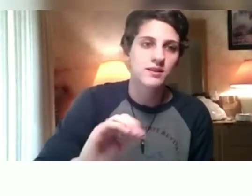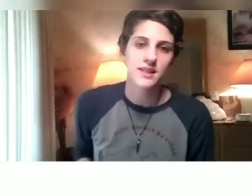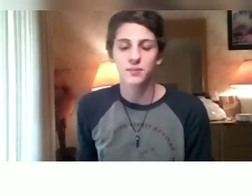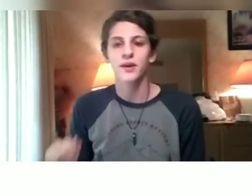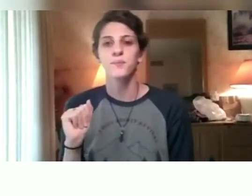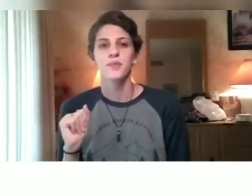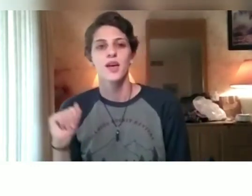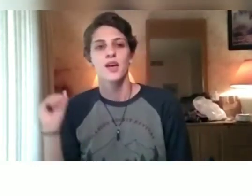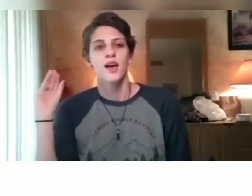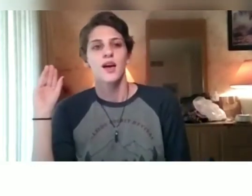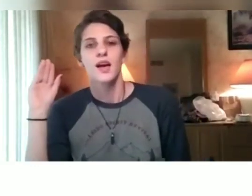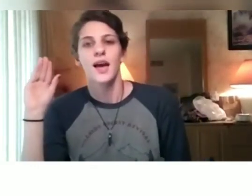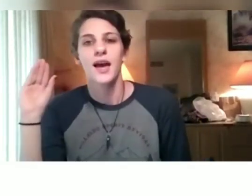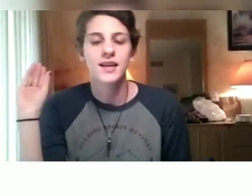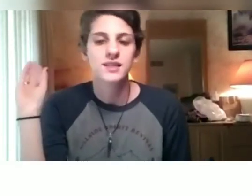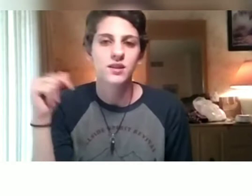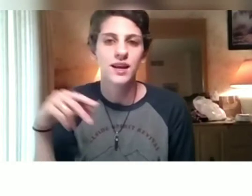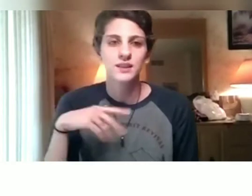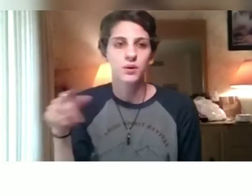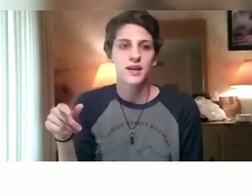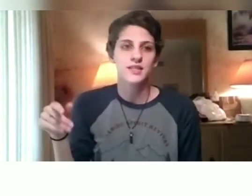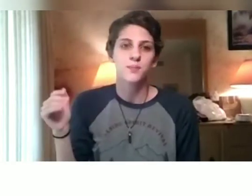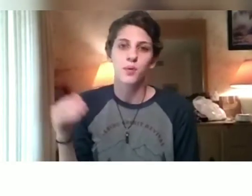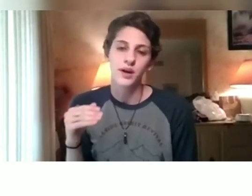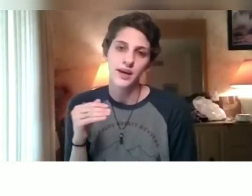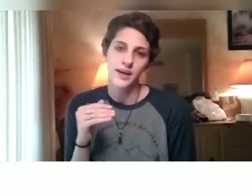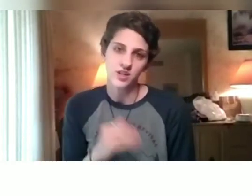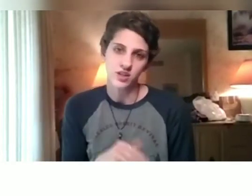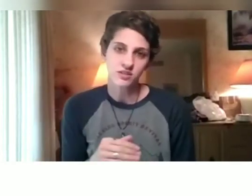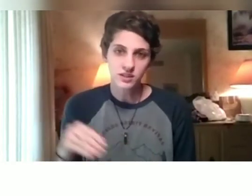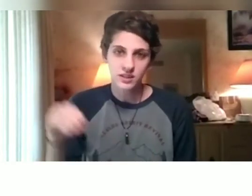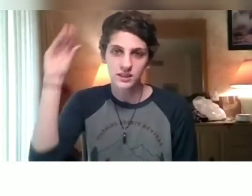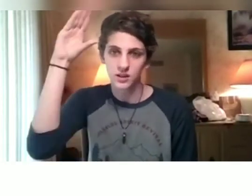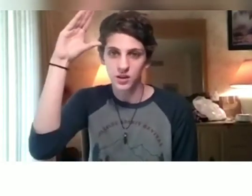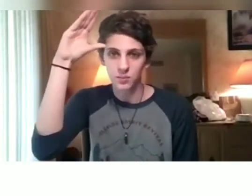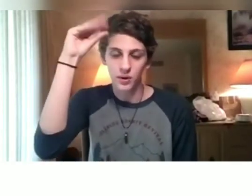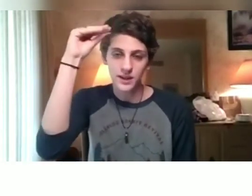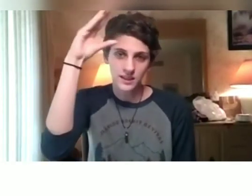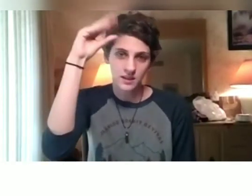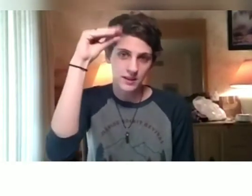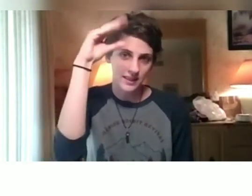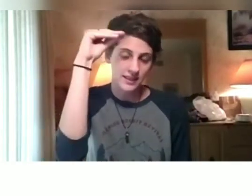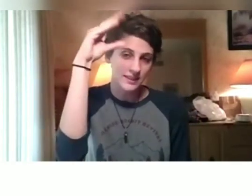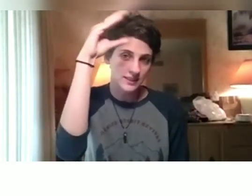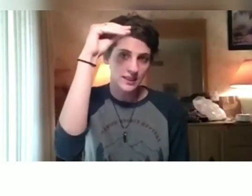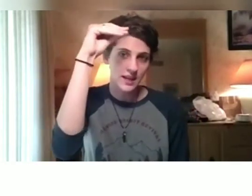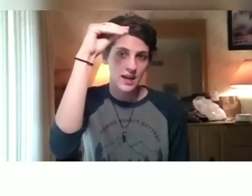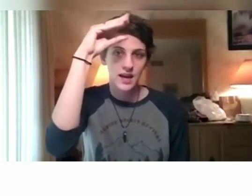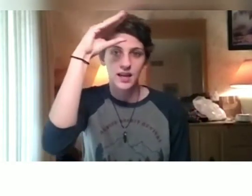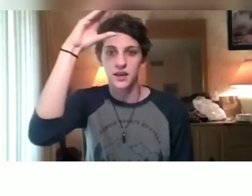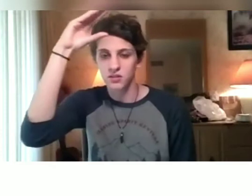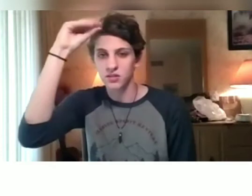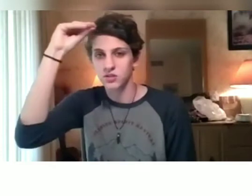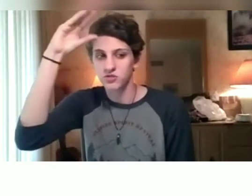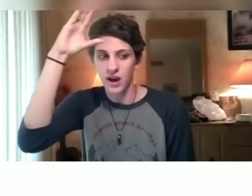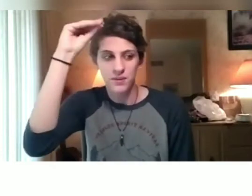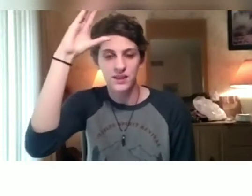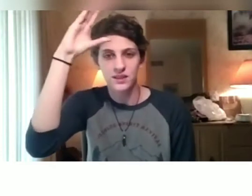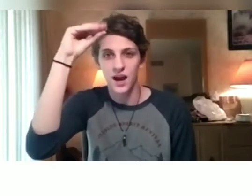a stamp there. And so the next one is boy and girl. So your boy is going to be like this. Like